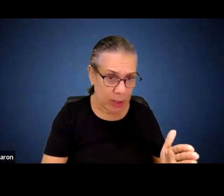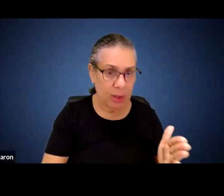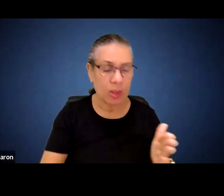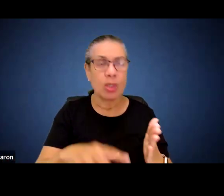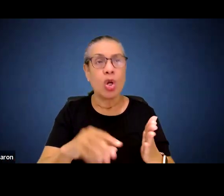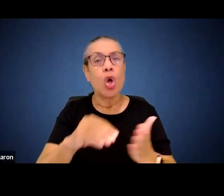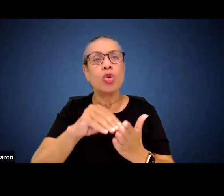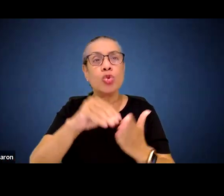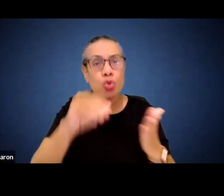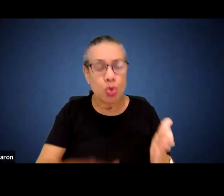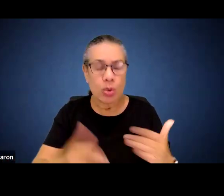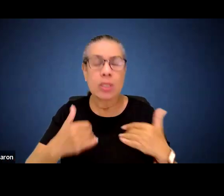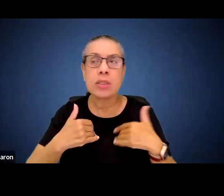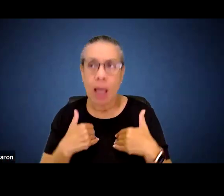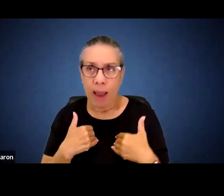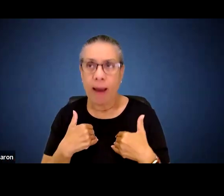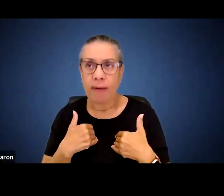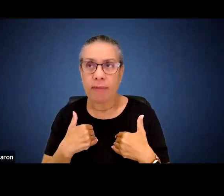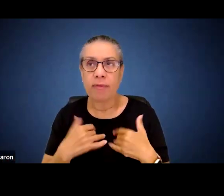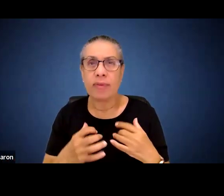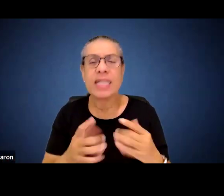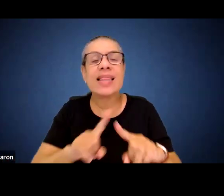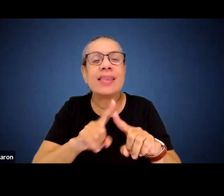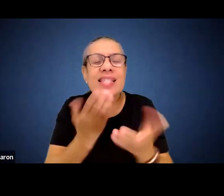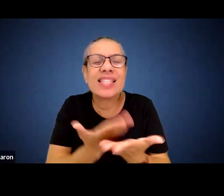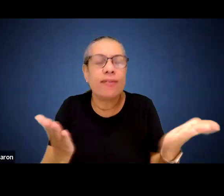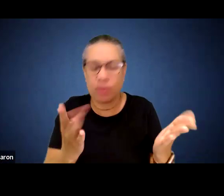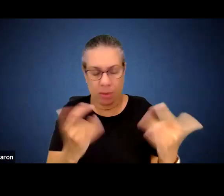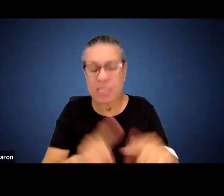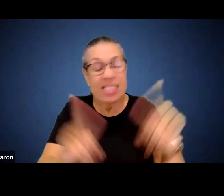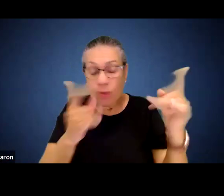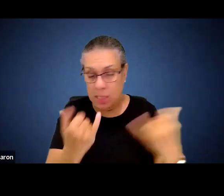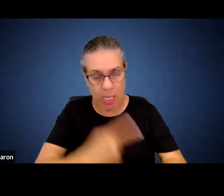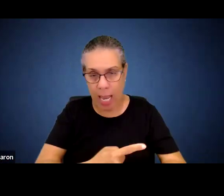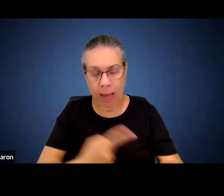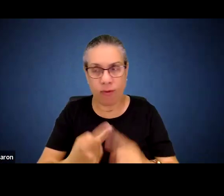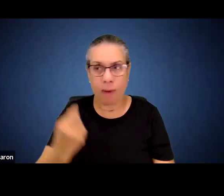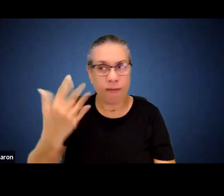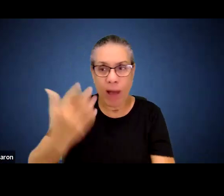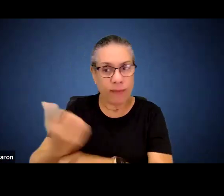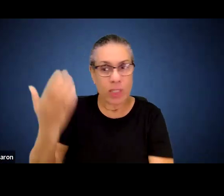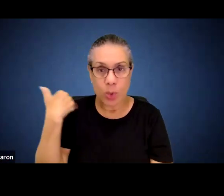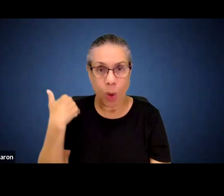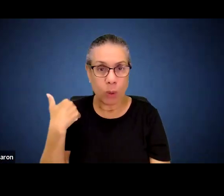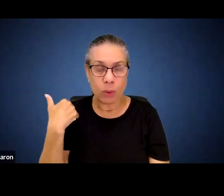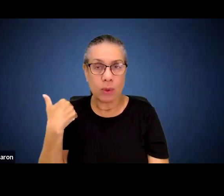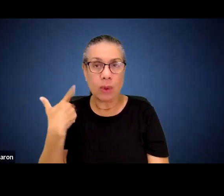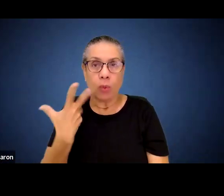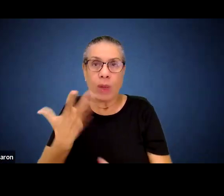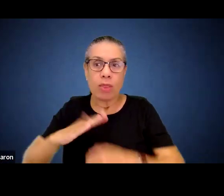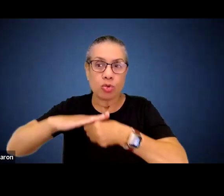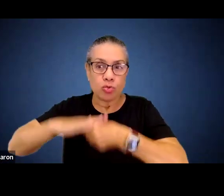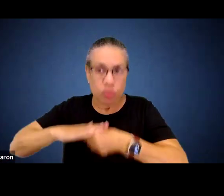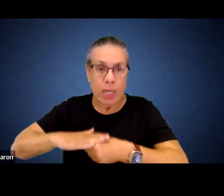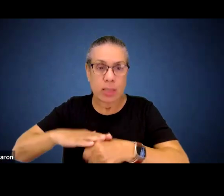first and foremost are dealing with some things that are different today than even 5 years ago, right? Given the number of stresses